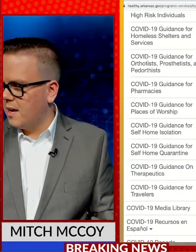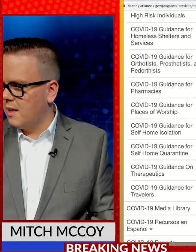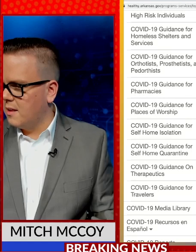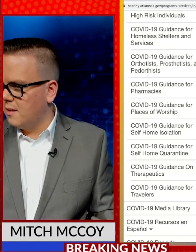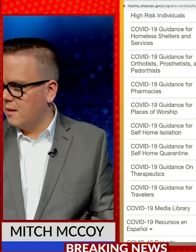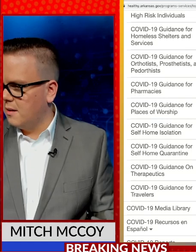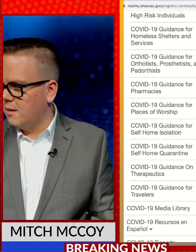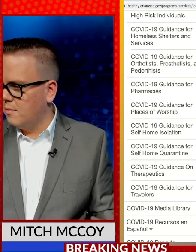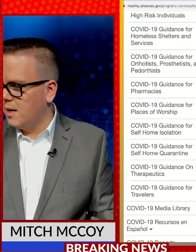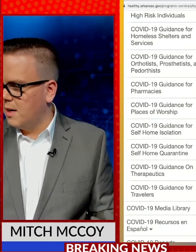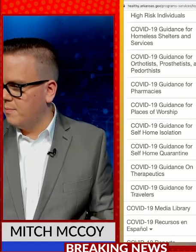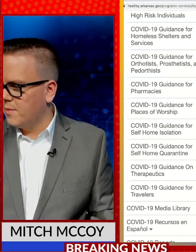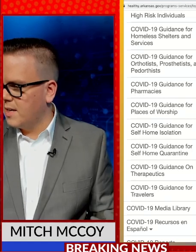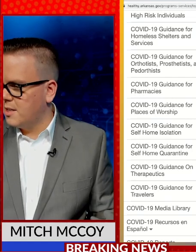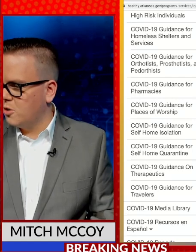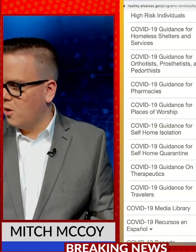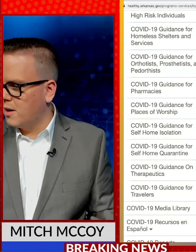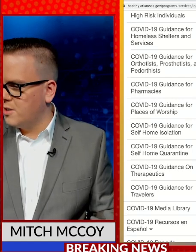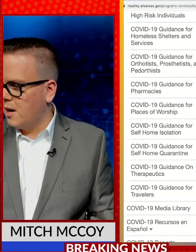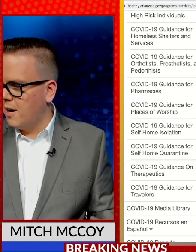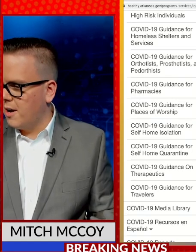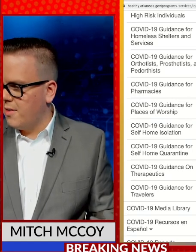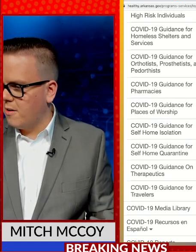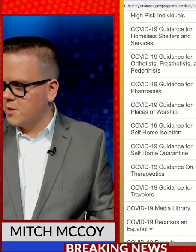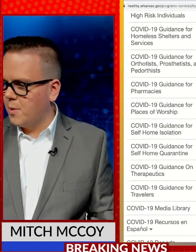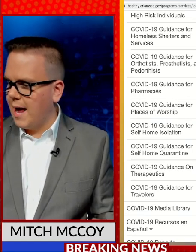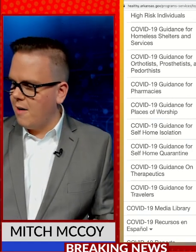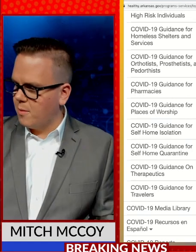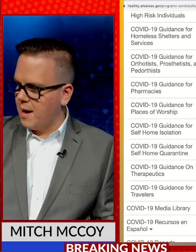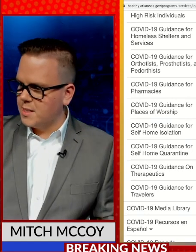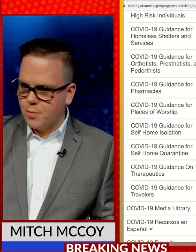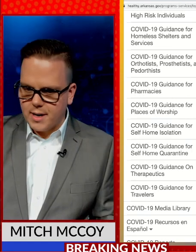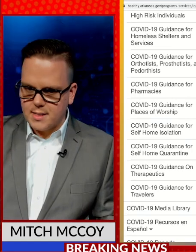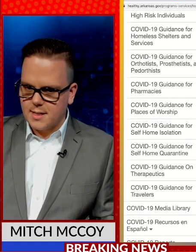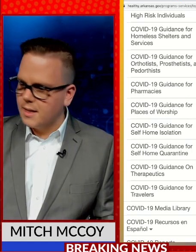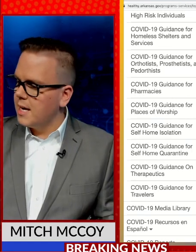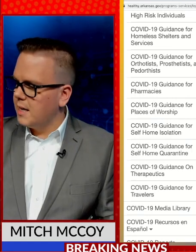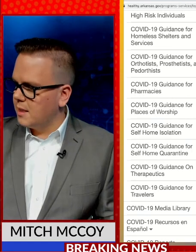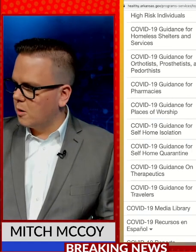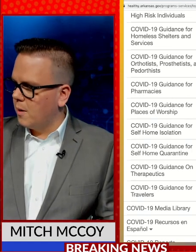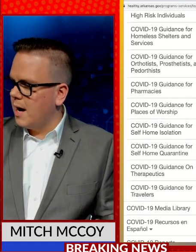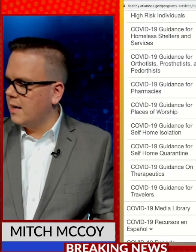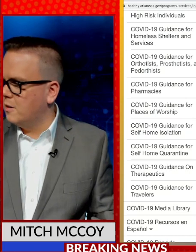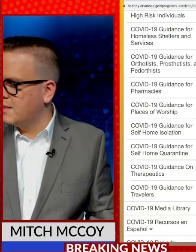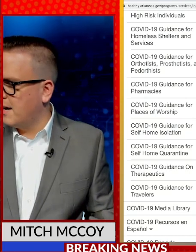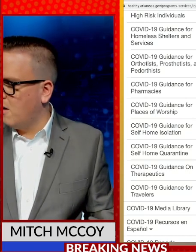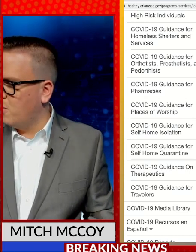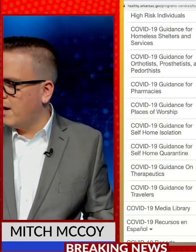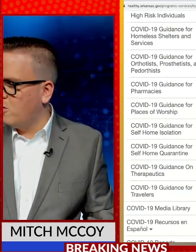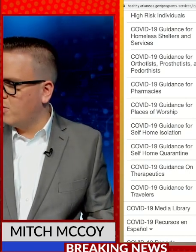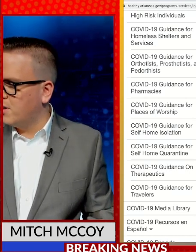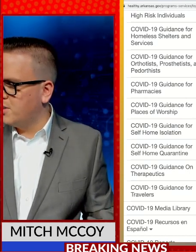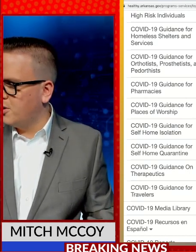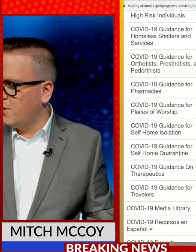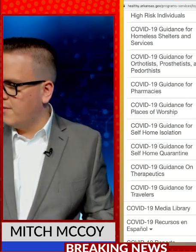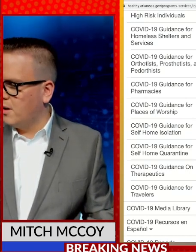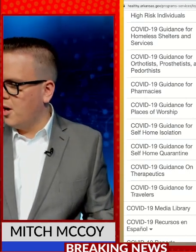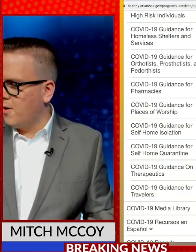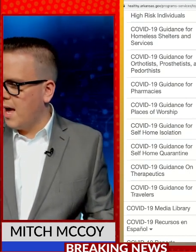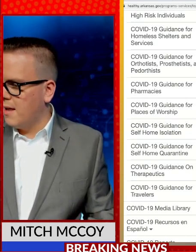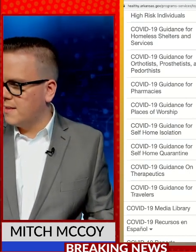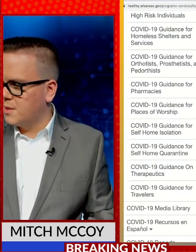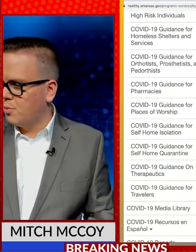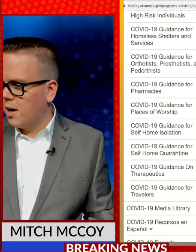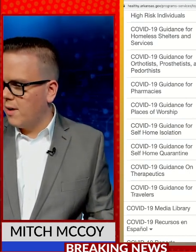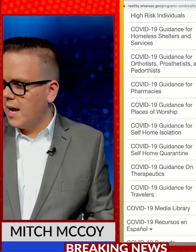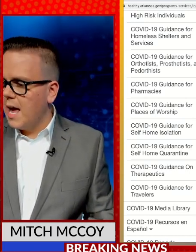in the central Arkansas area, they are spread out from Hot Springs to Little Rock. It looks like all the way over into even Lonoke